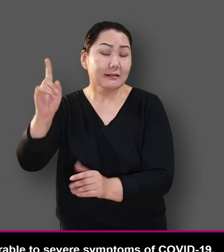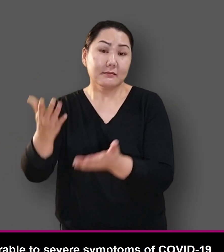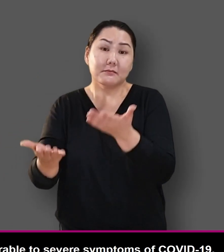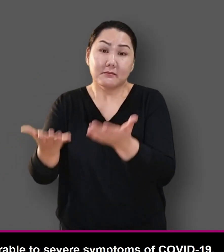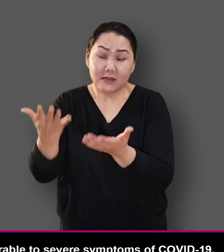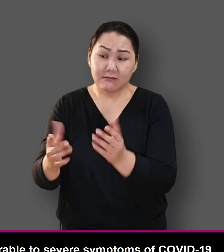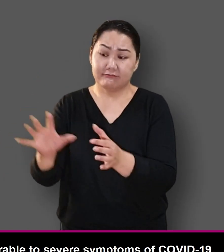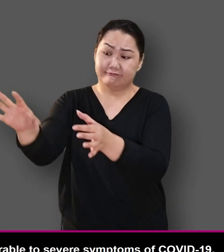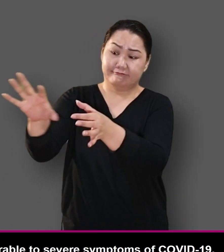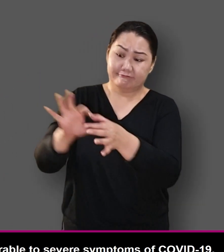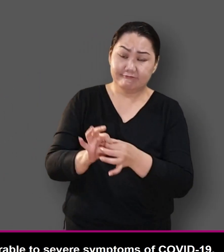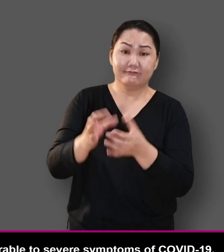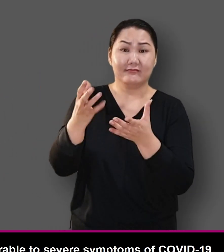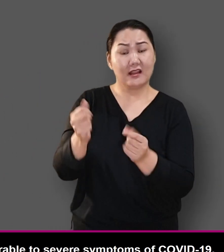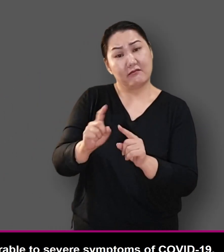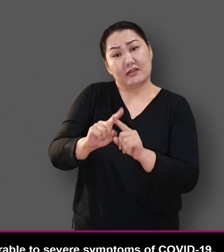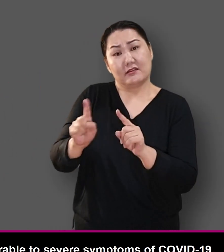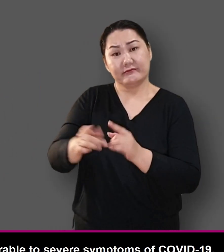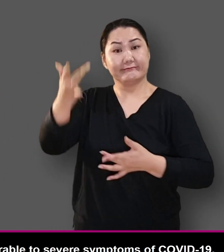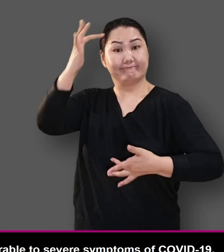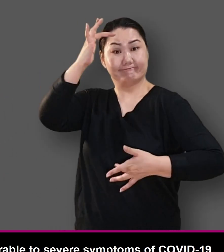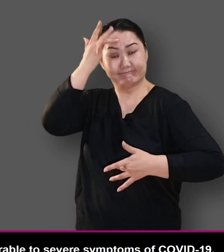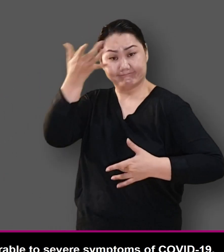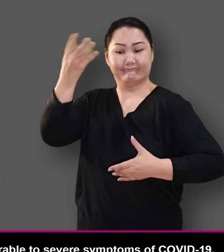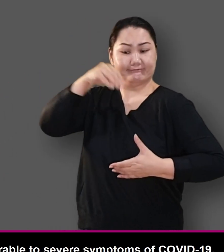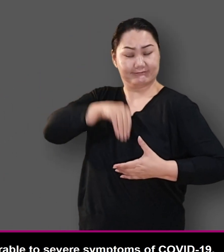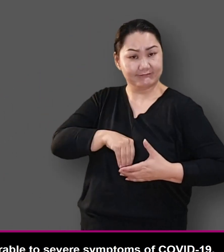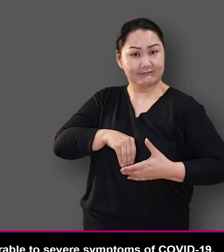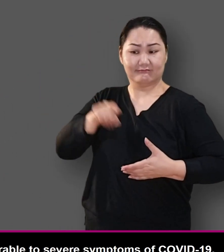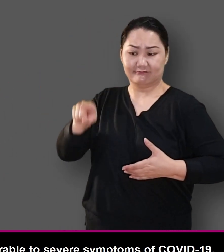that make them particularly vulnerable to severe symptoms of COVID-19.